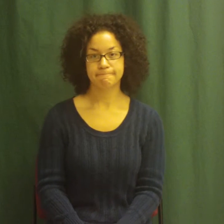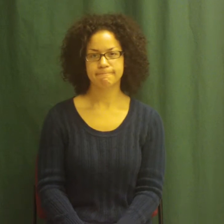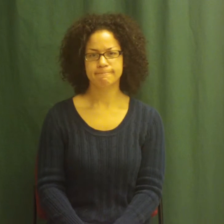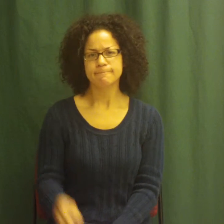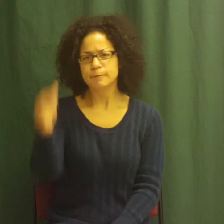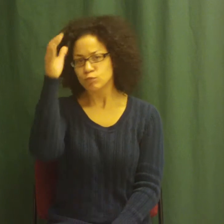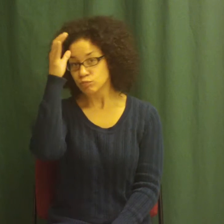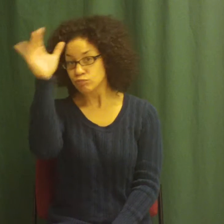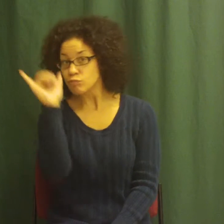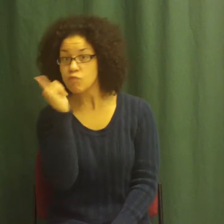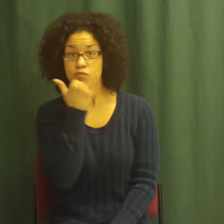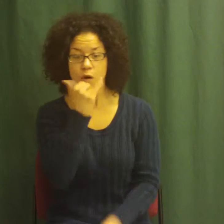Myths about the Vikings.